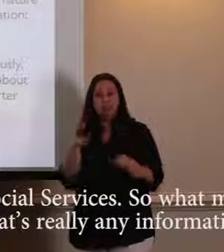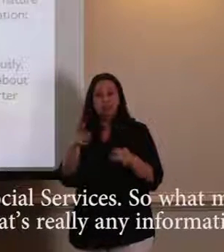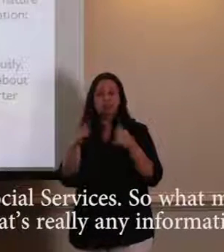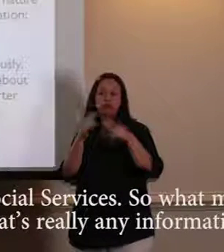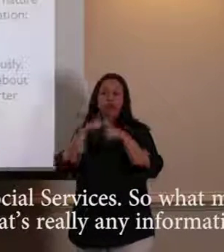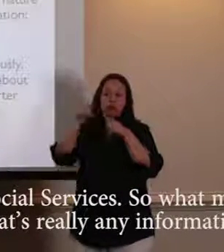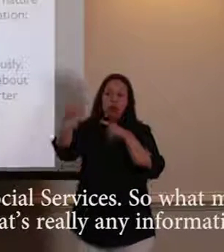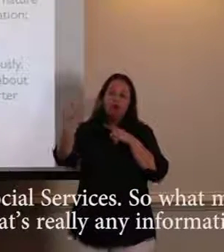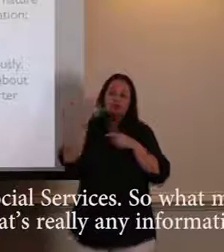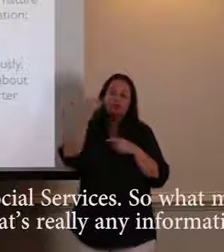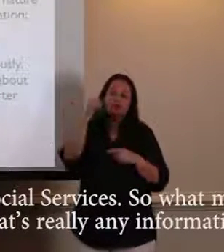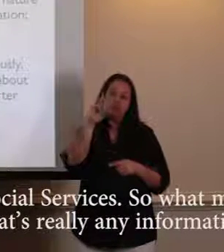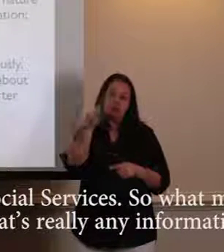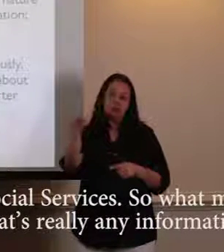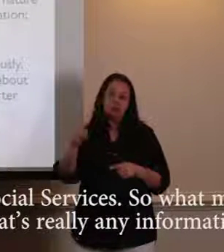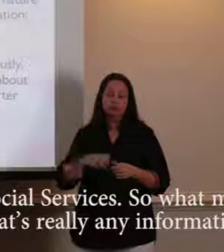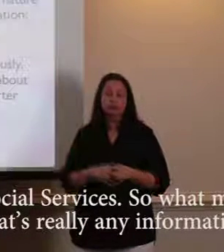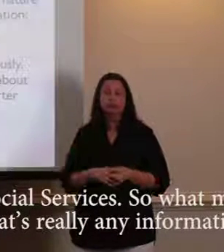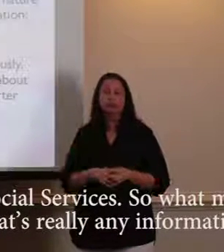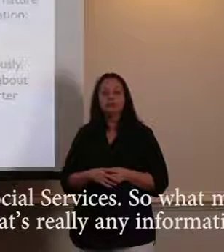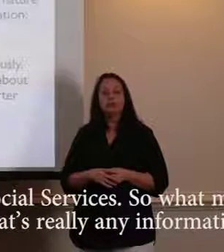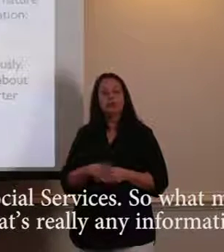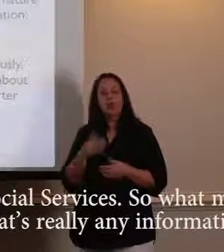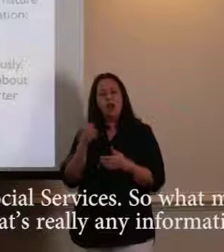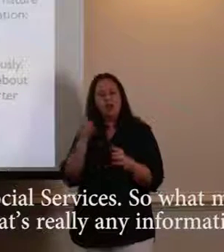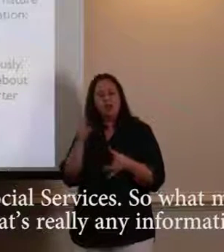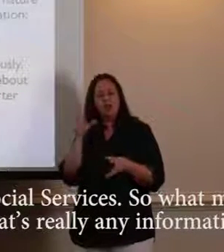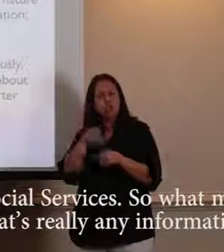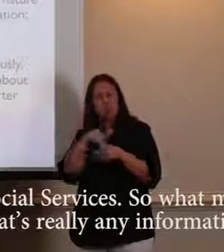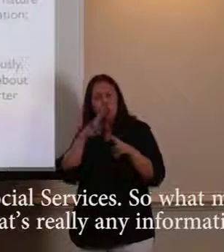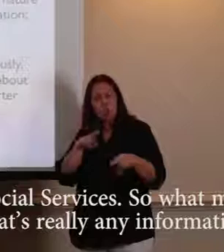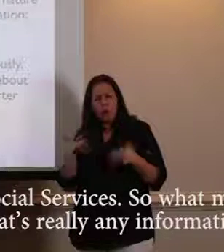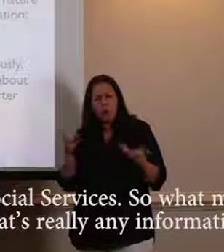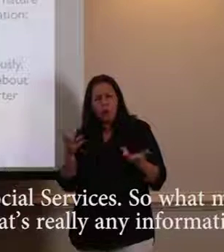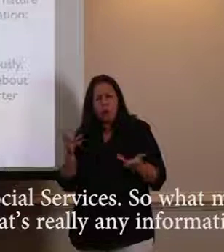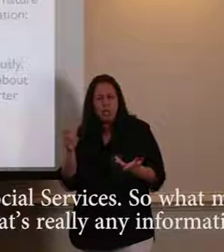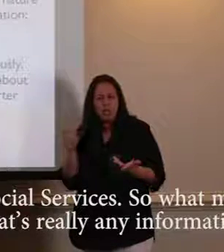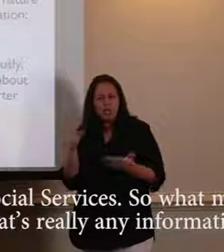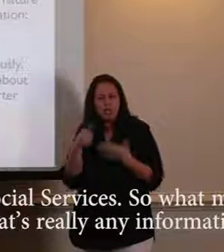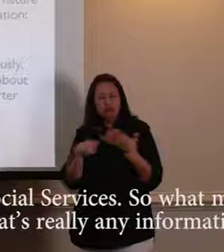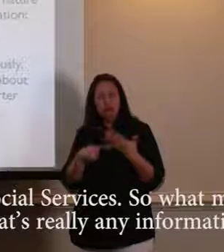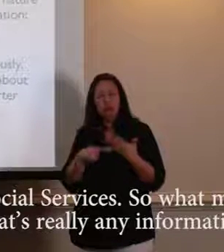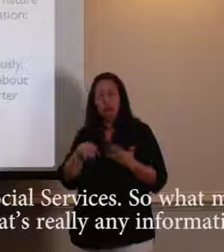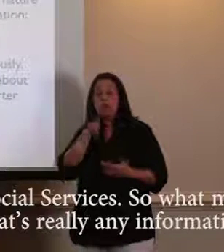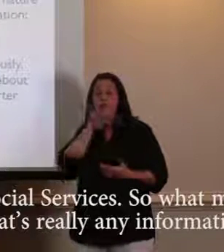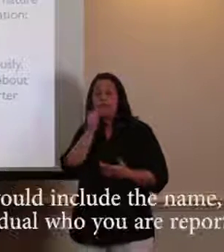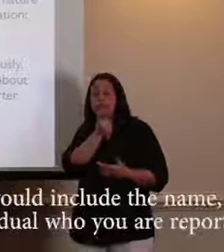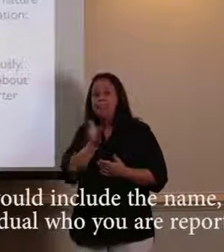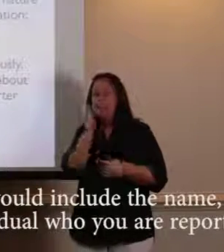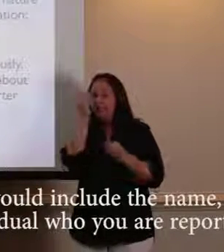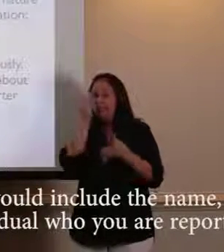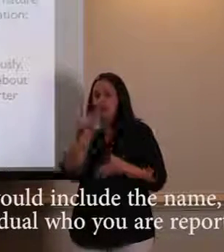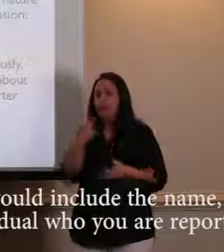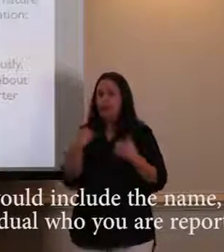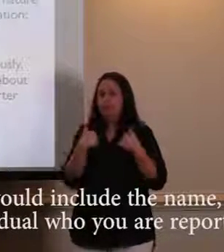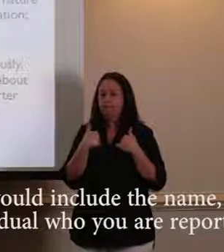call social services. So what must be included in the report? That's really any information that you have,